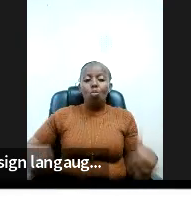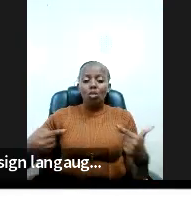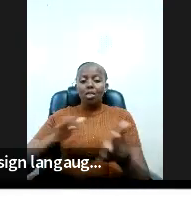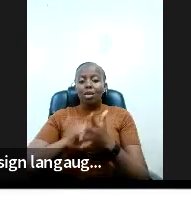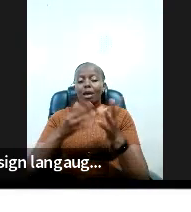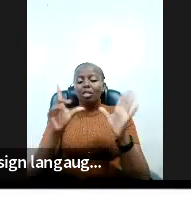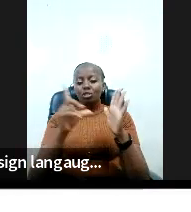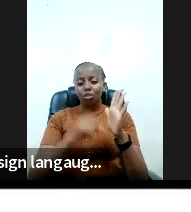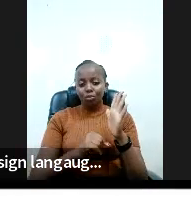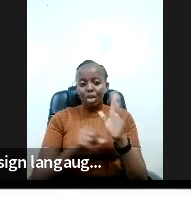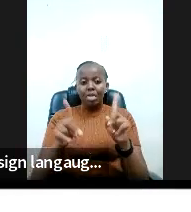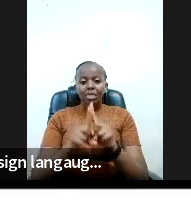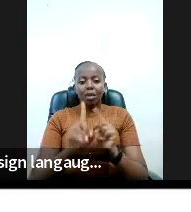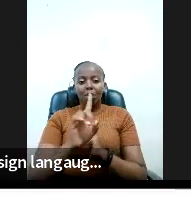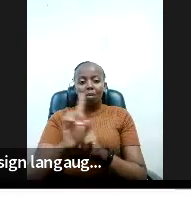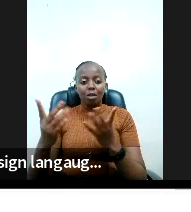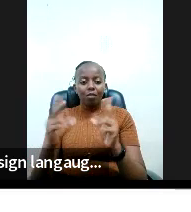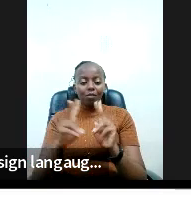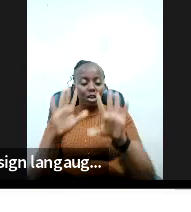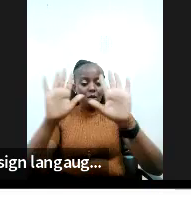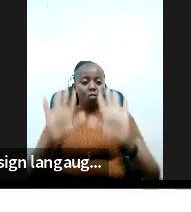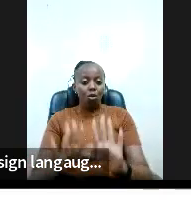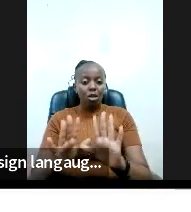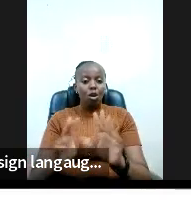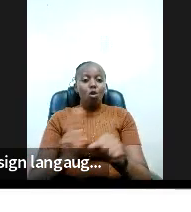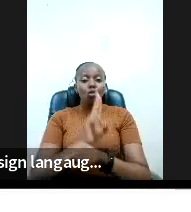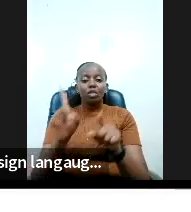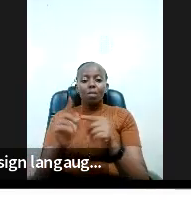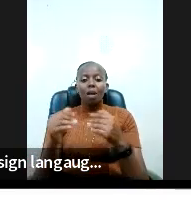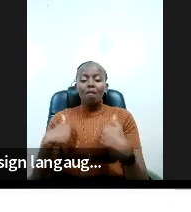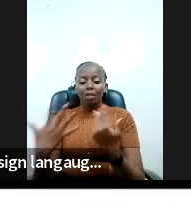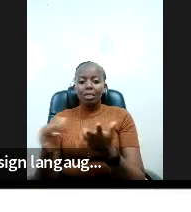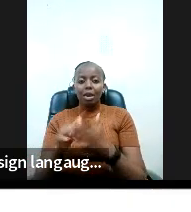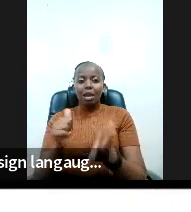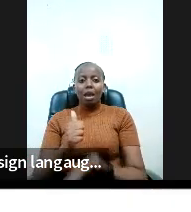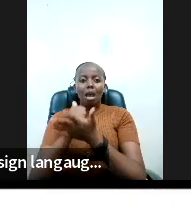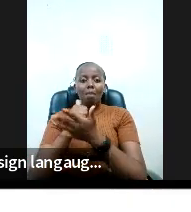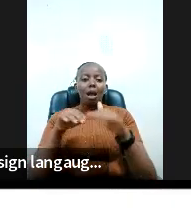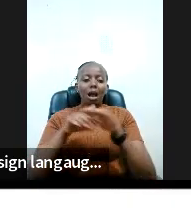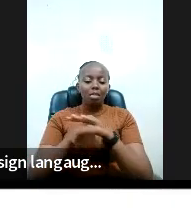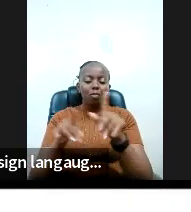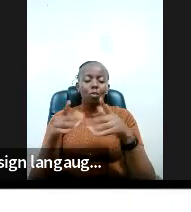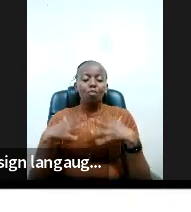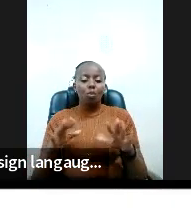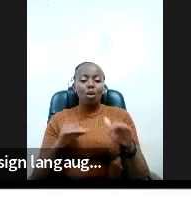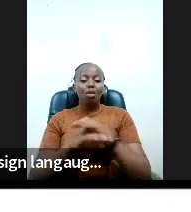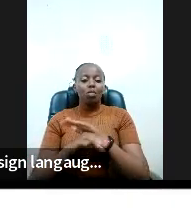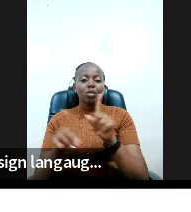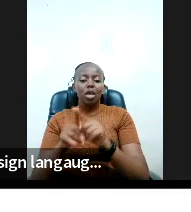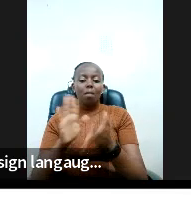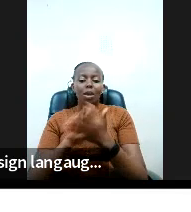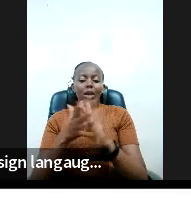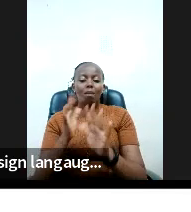affordable, fit for usage, and rich of features that are enabled disabled people to become more